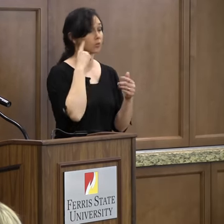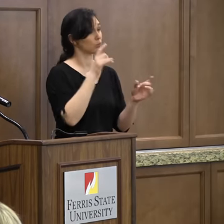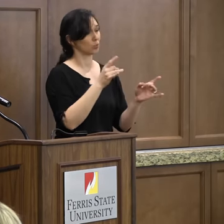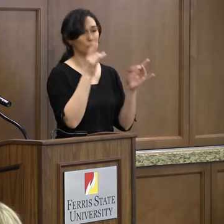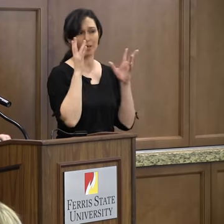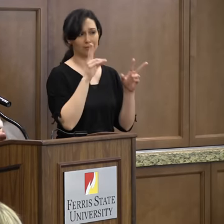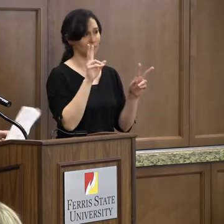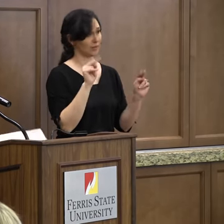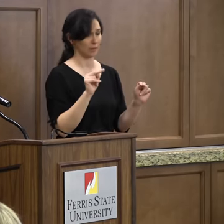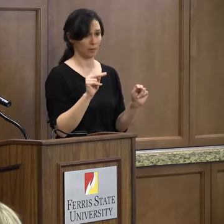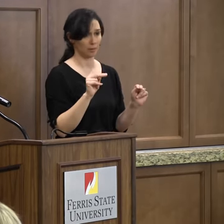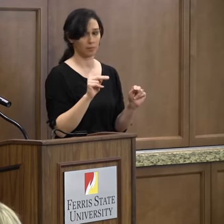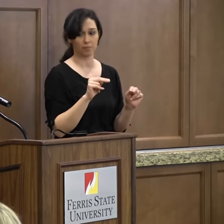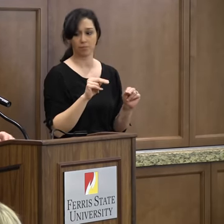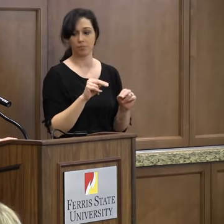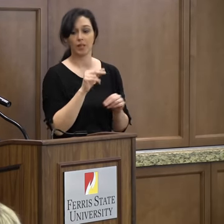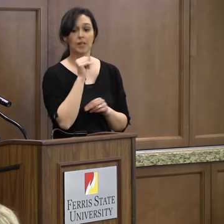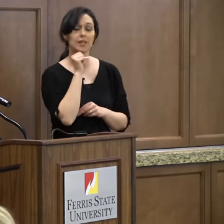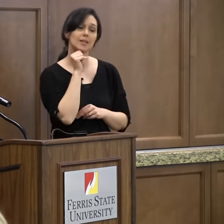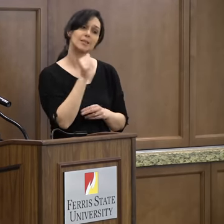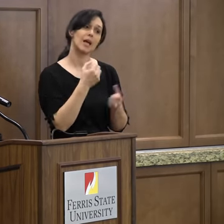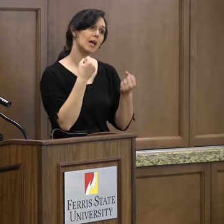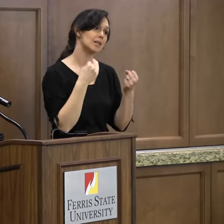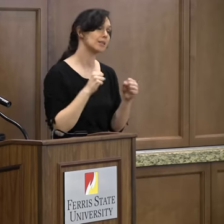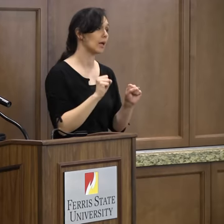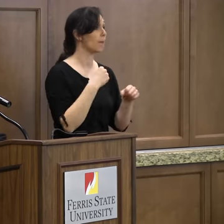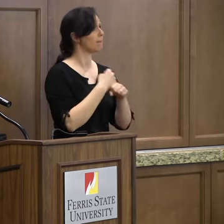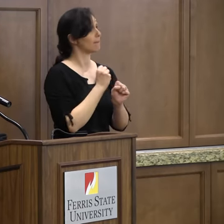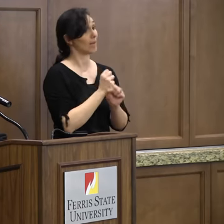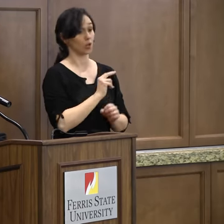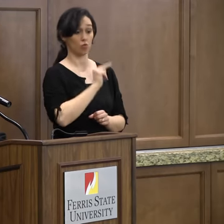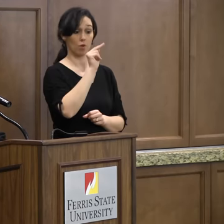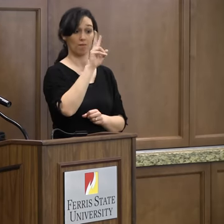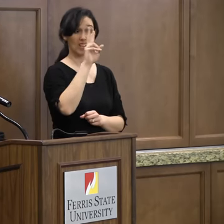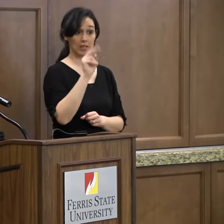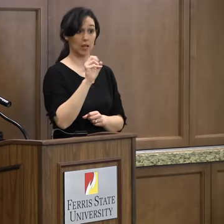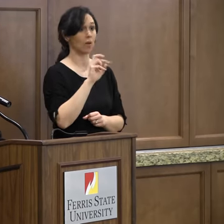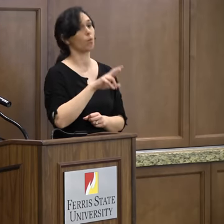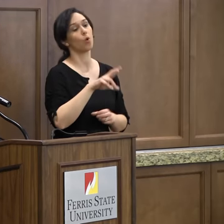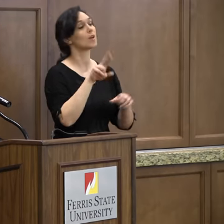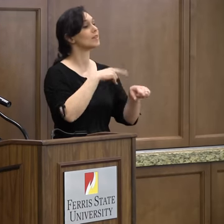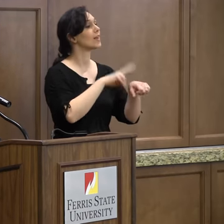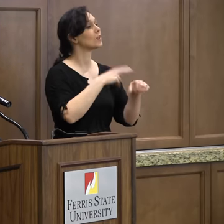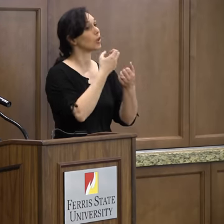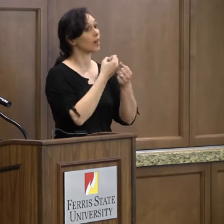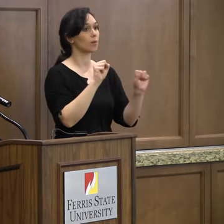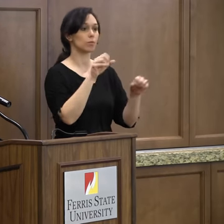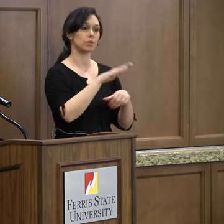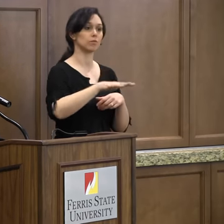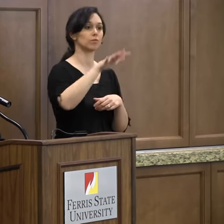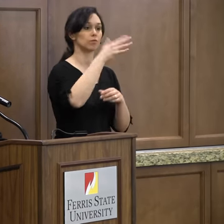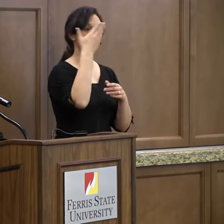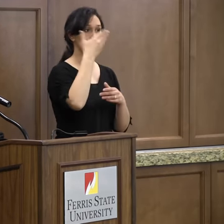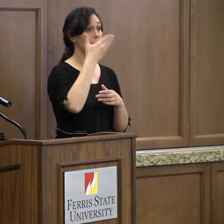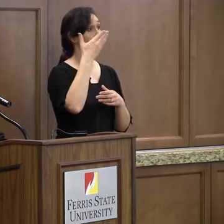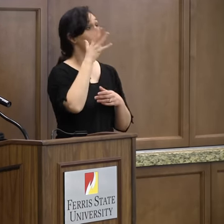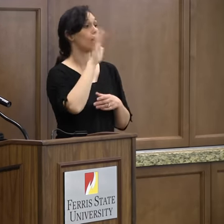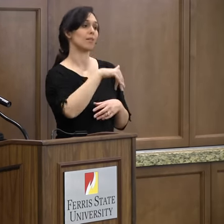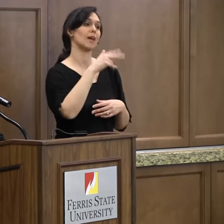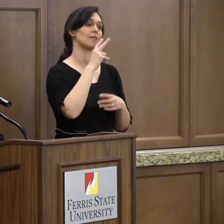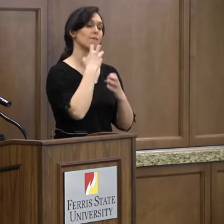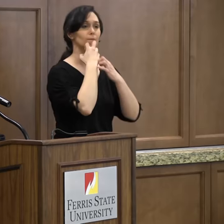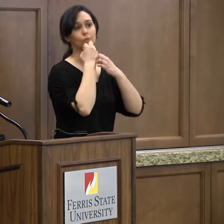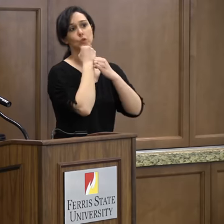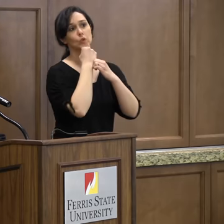Vietnam. Neither is it an attempt to make North Vietnam or the National Liberation Front paragons of virtue, nor